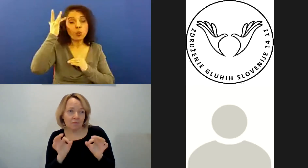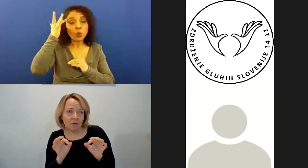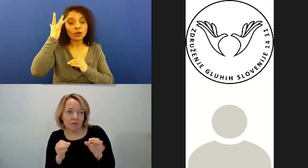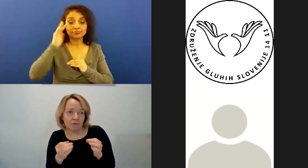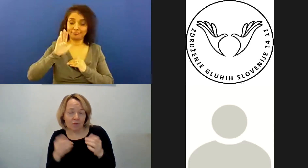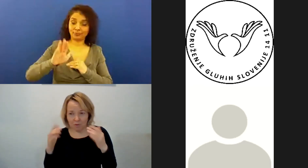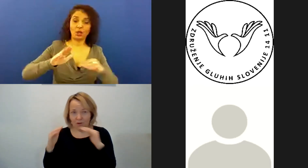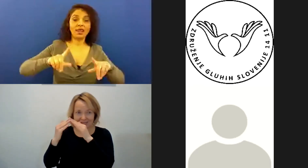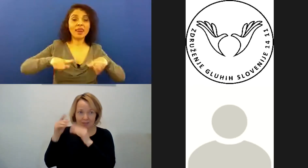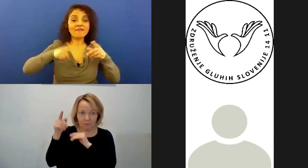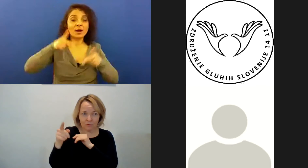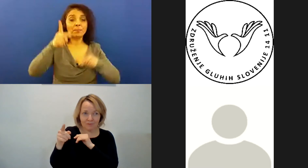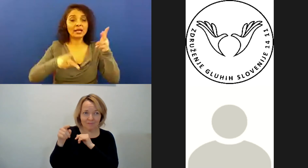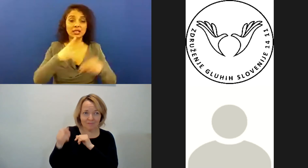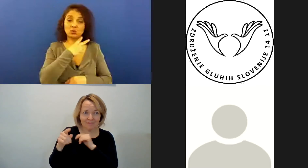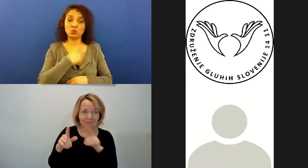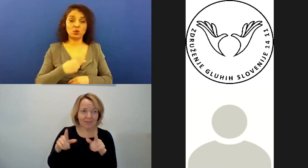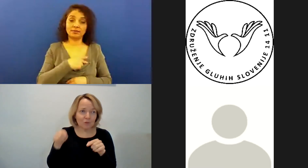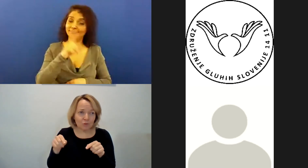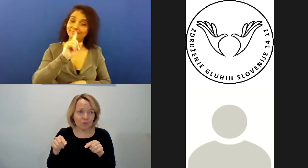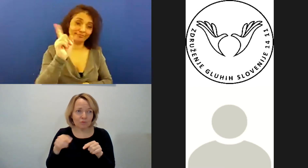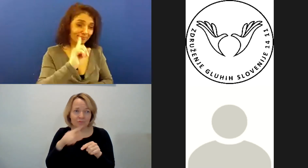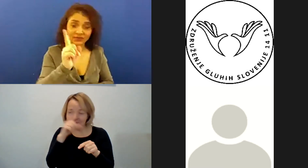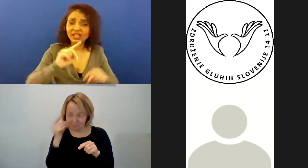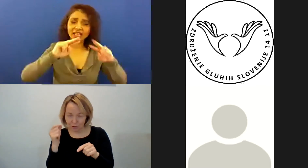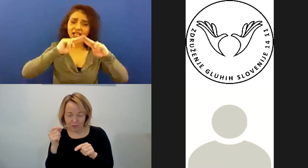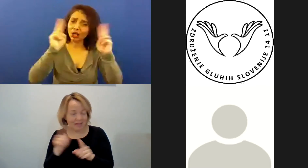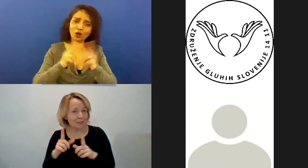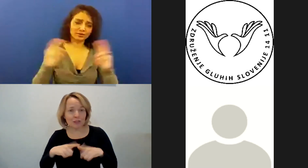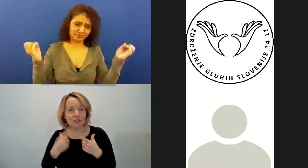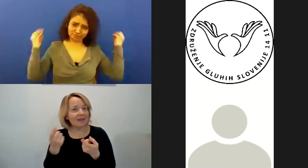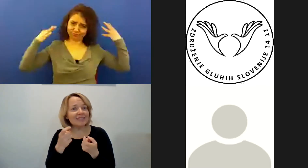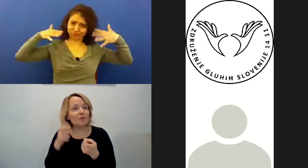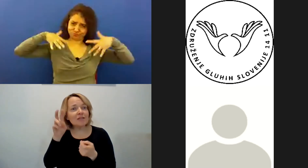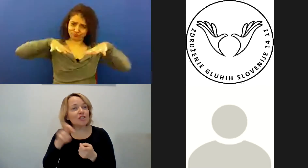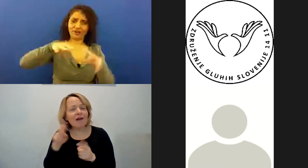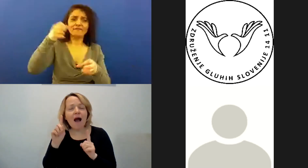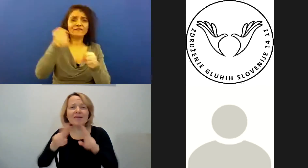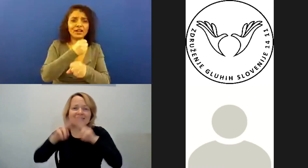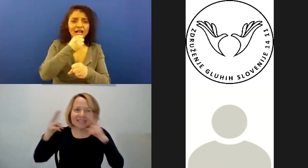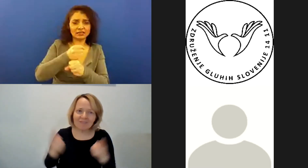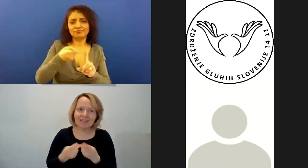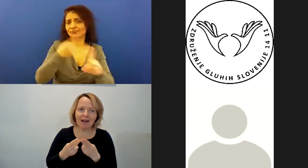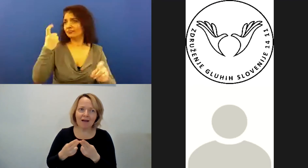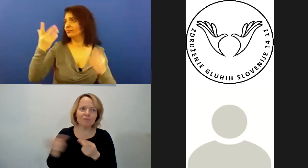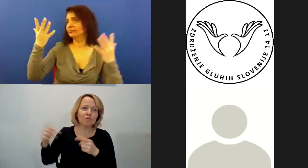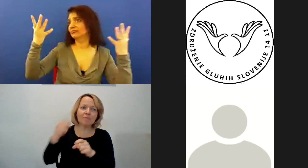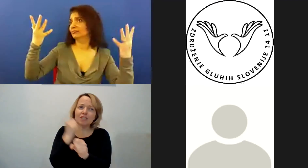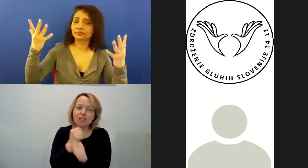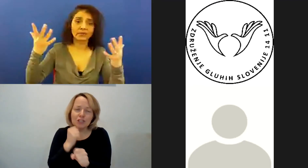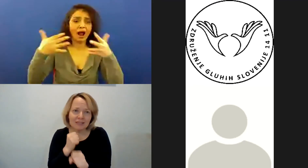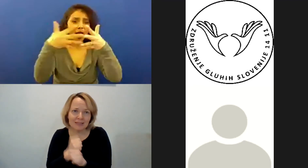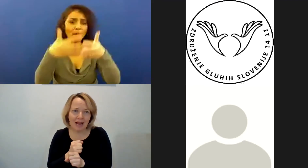etc. In that sense, my life in Zermatt was beautiful. Zermatt is a very international